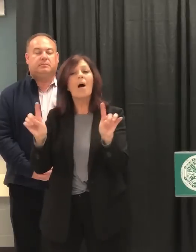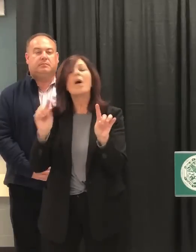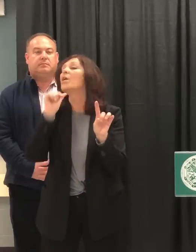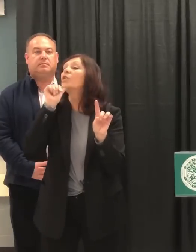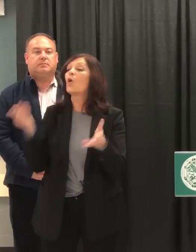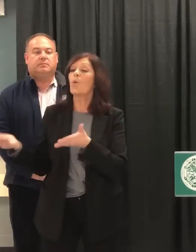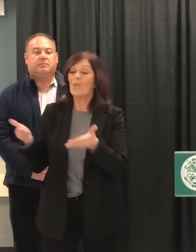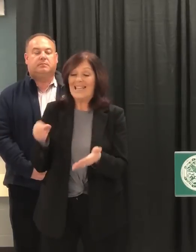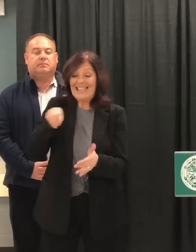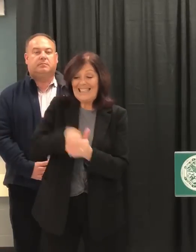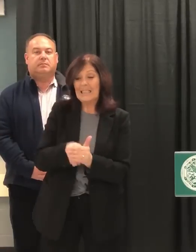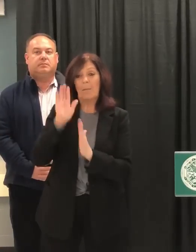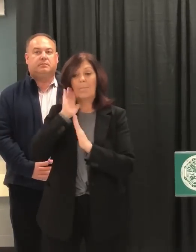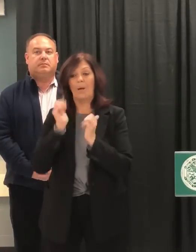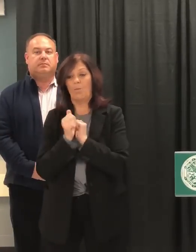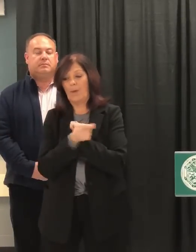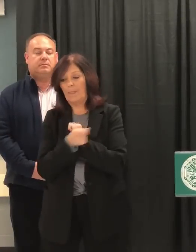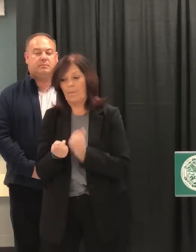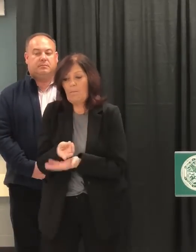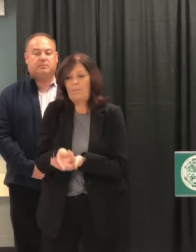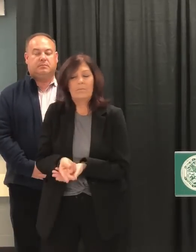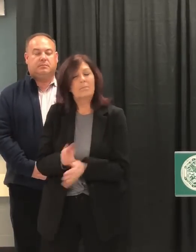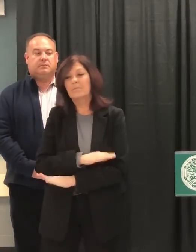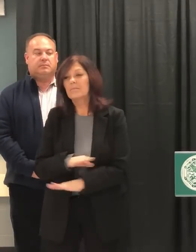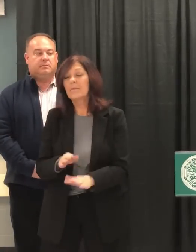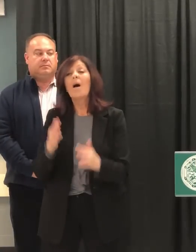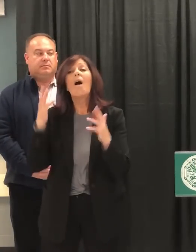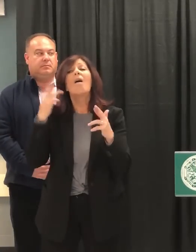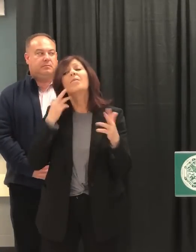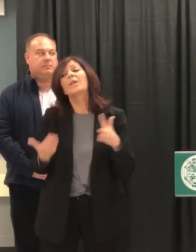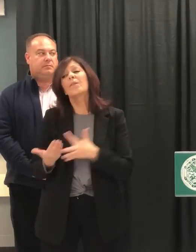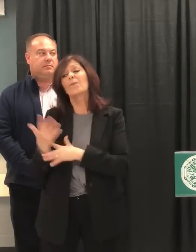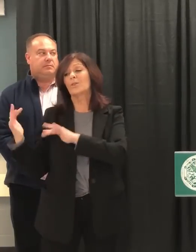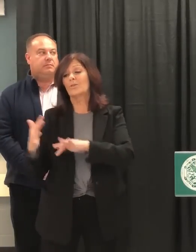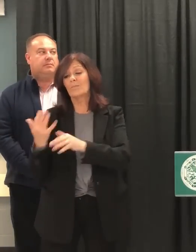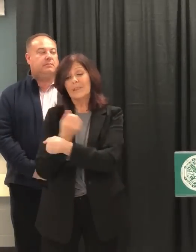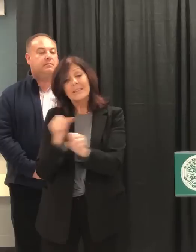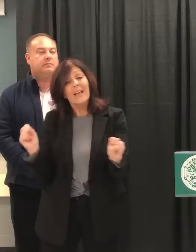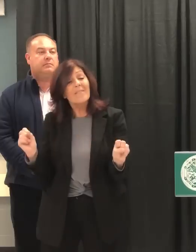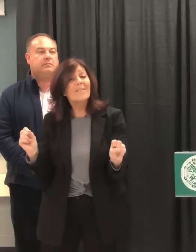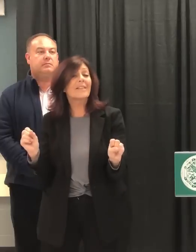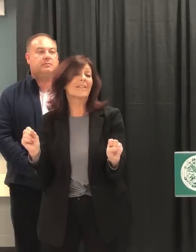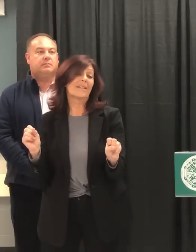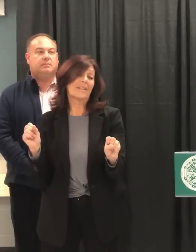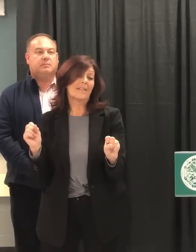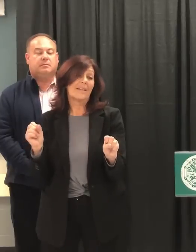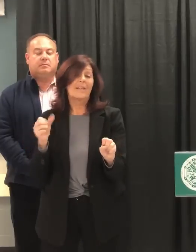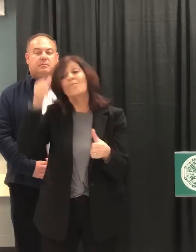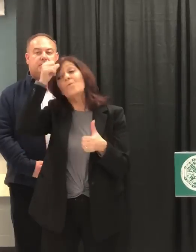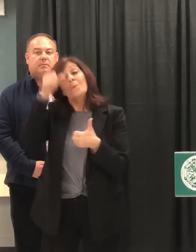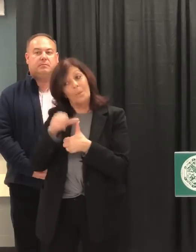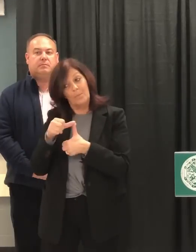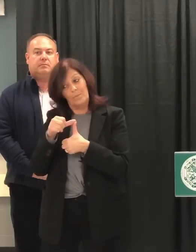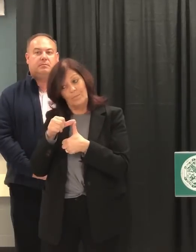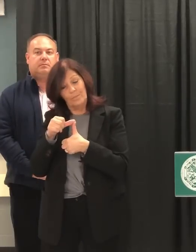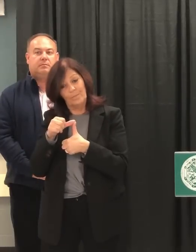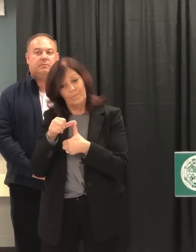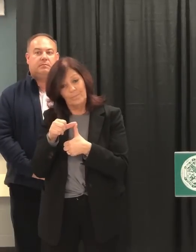bring them in bed with you. So hopefully we can get through this storm safely and healthily. And remember,